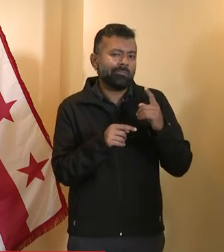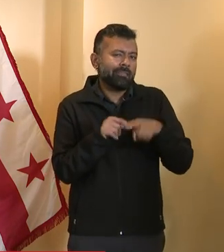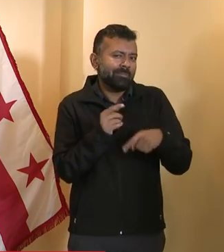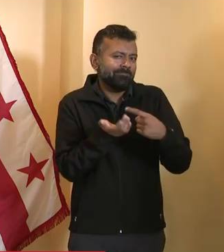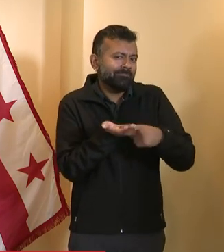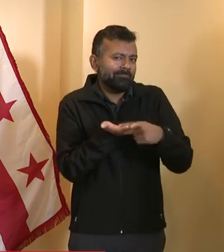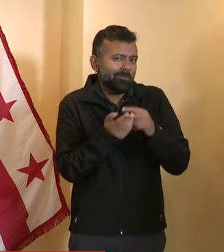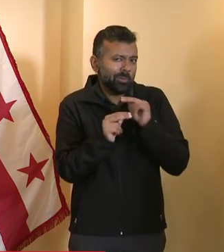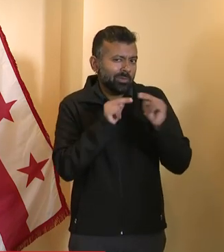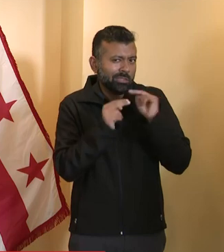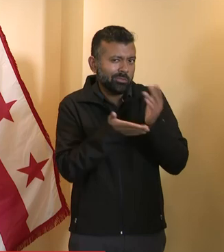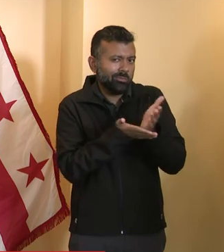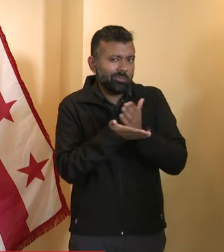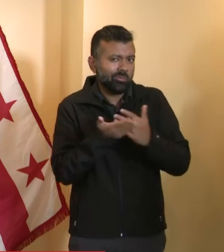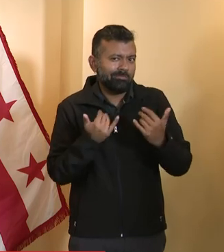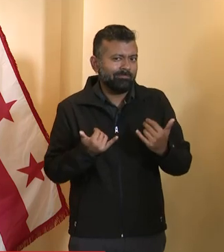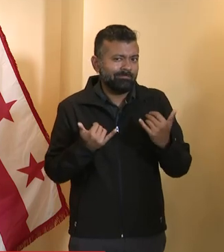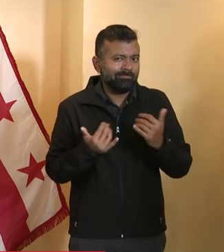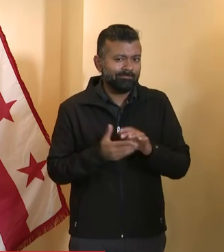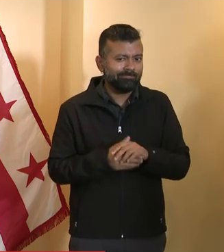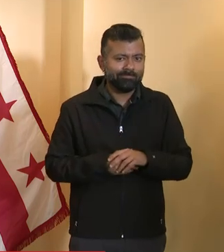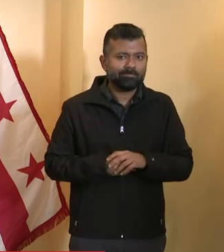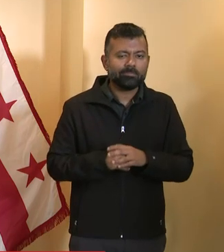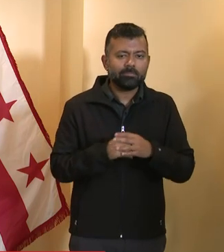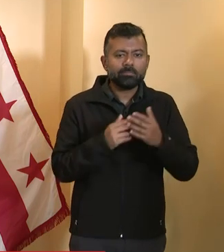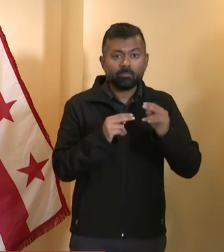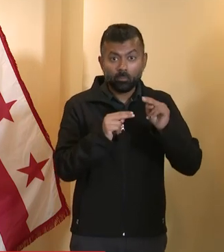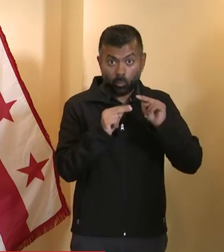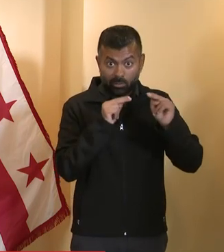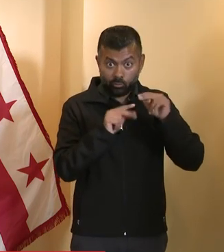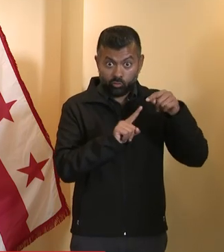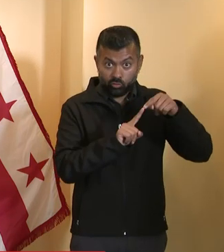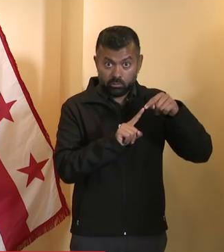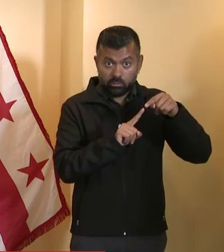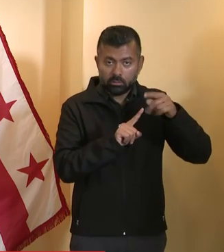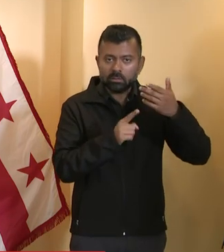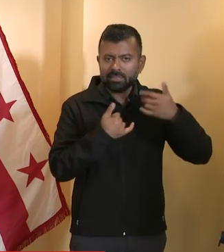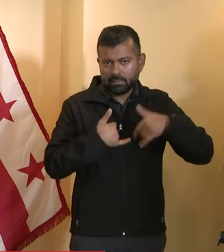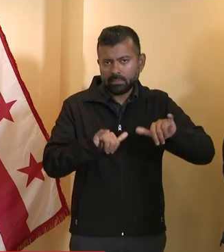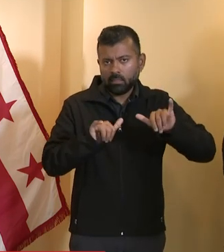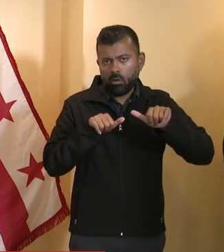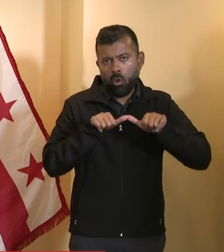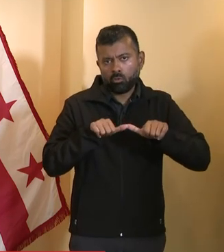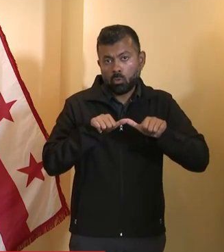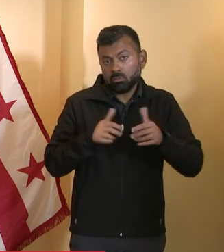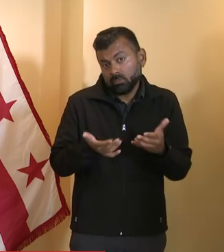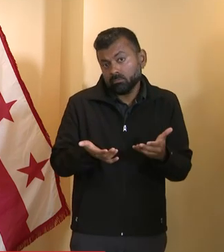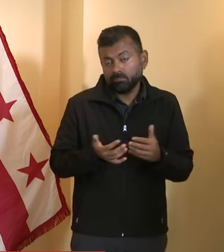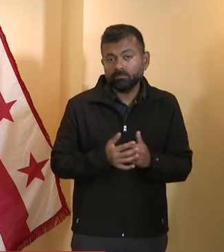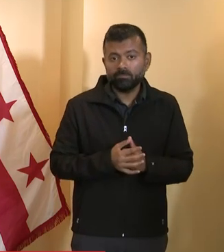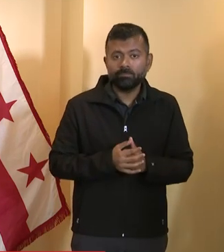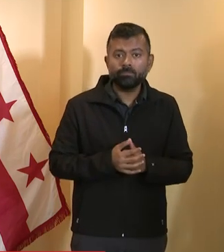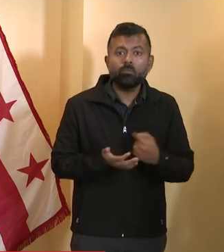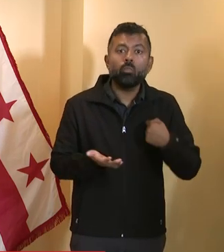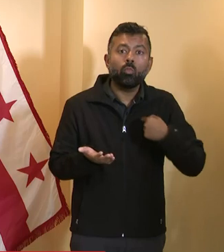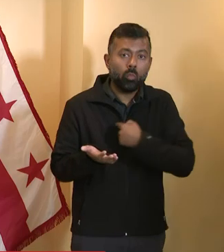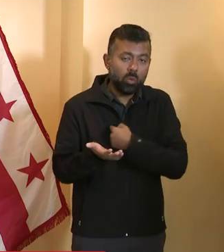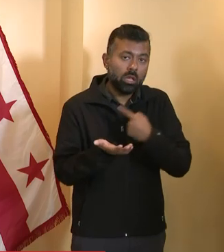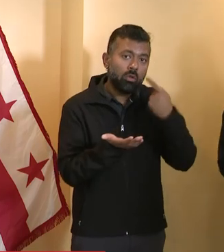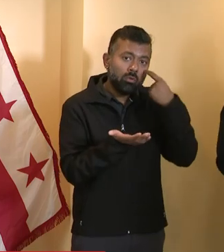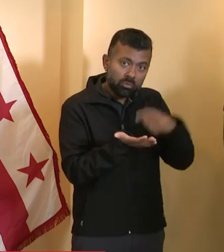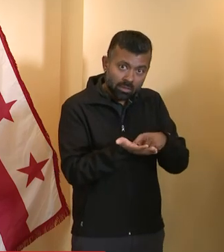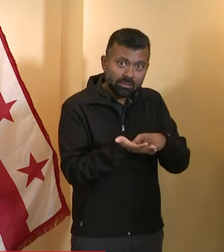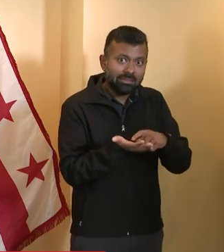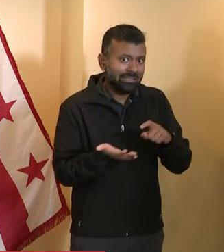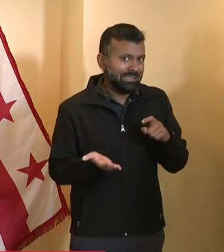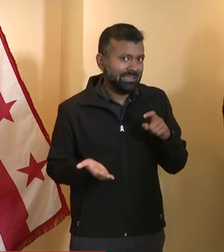just the specifics of our negotiations, other than to say they're ongoing. We all recognize the urgency at getting